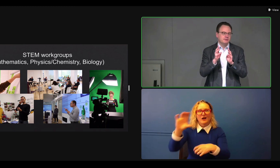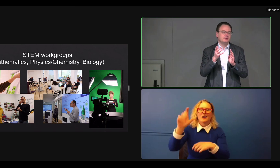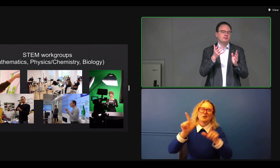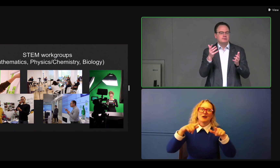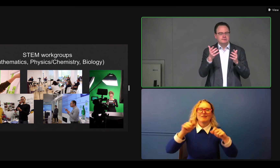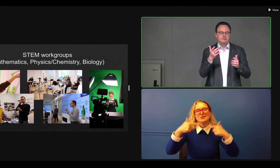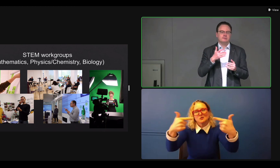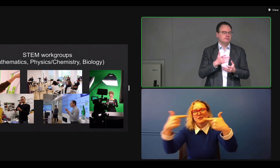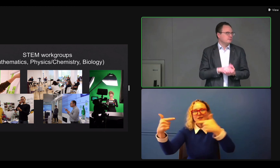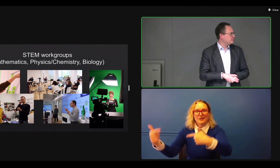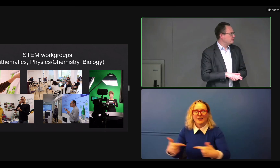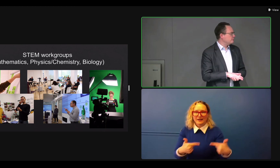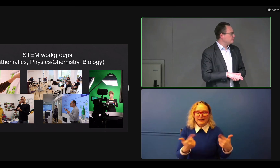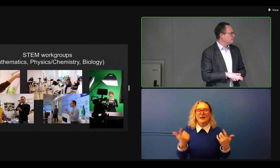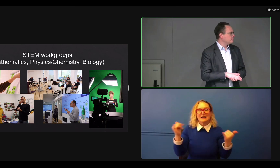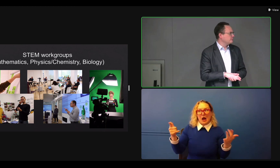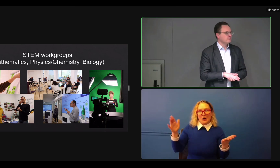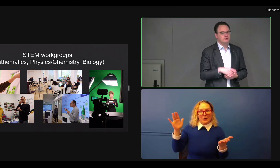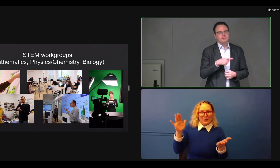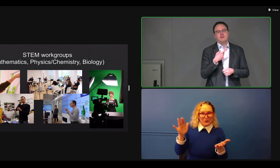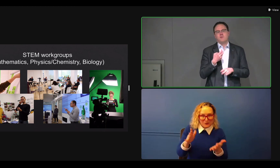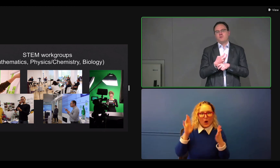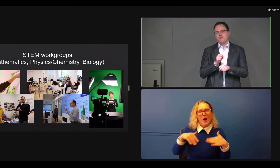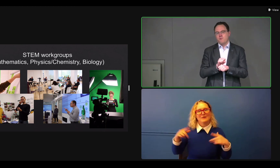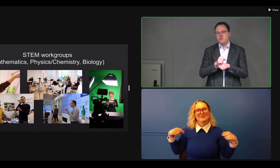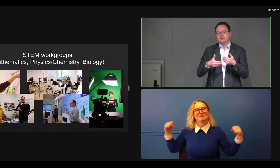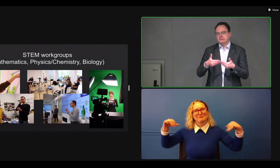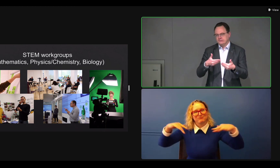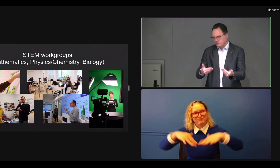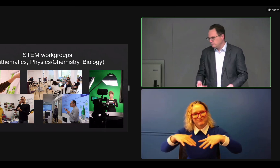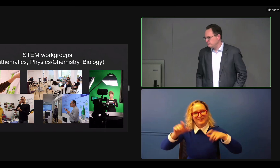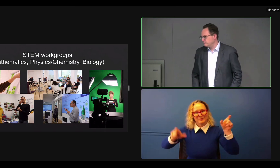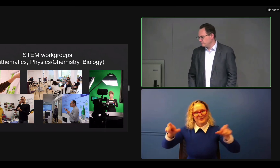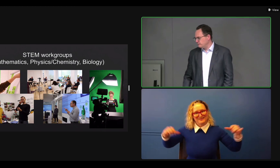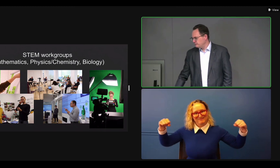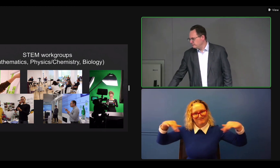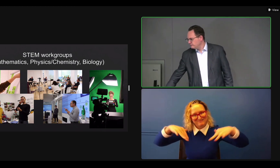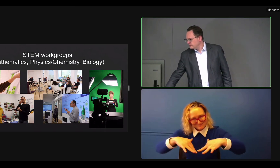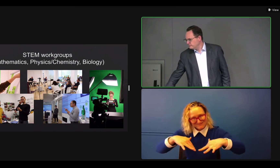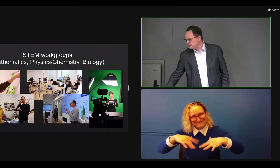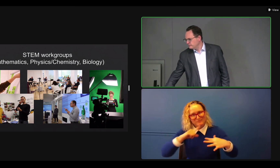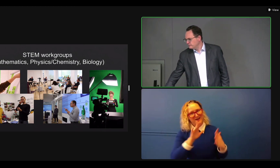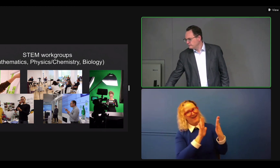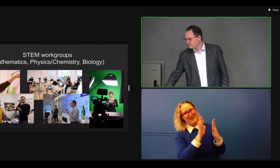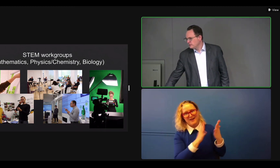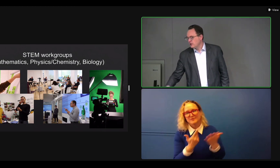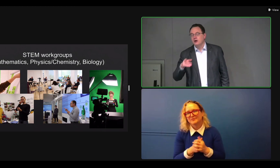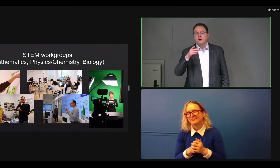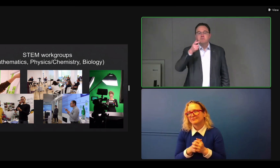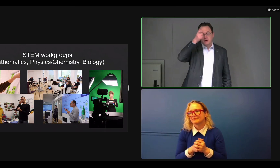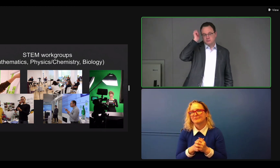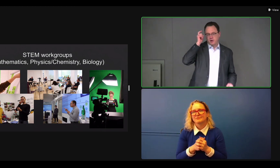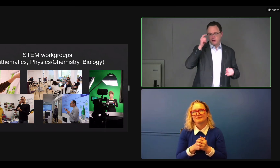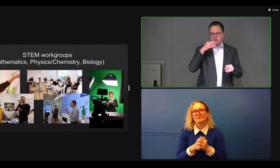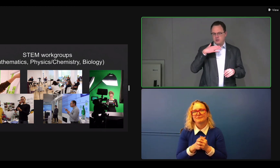as the COVID numbers have gone down, we have been able to meet in person at times. It's been very challenging to go back and forth between